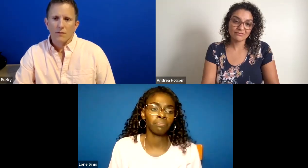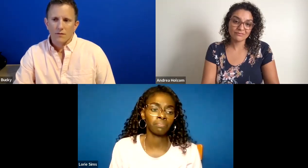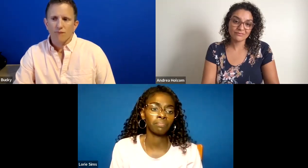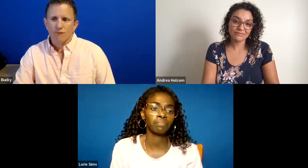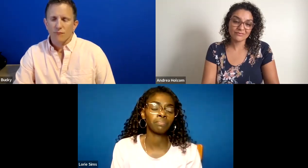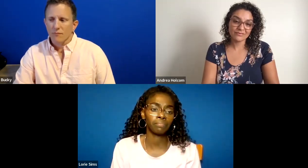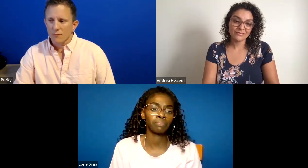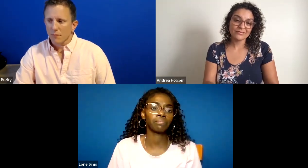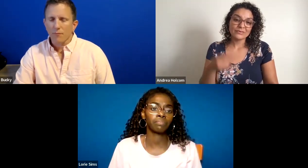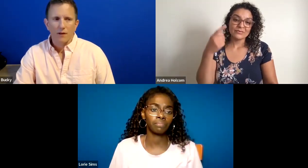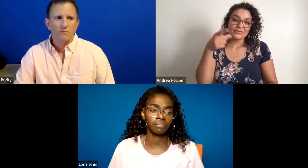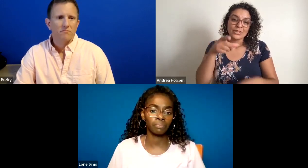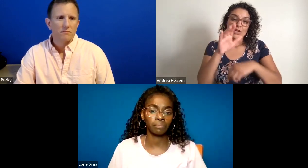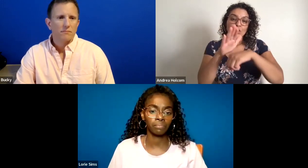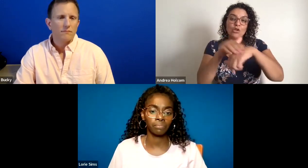have to be very careful.